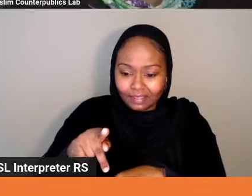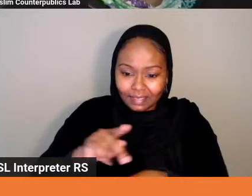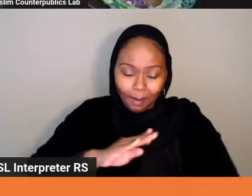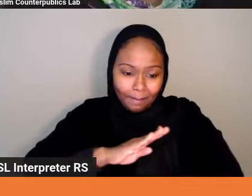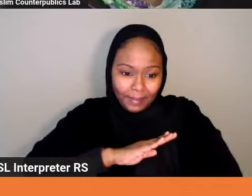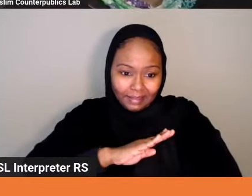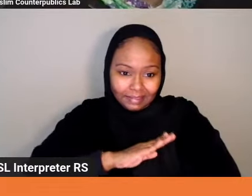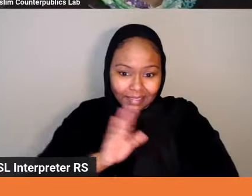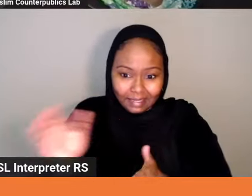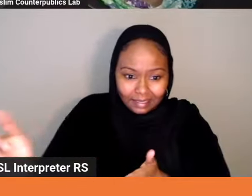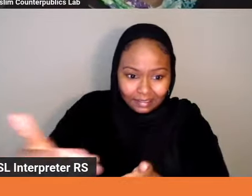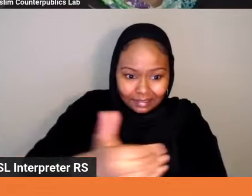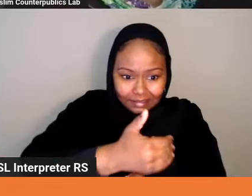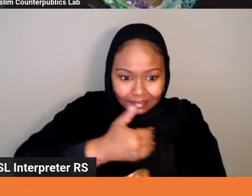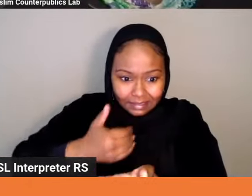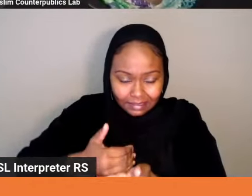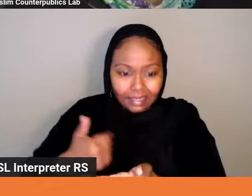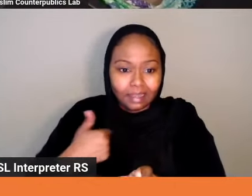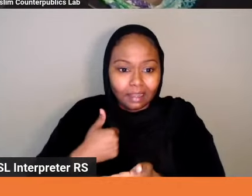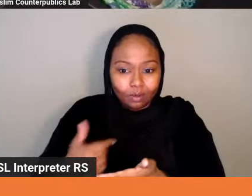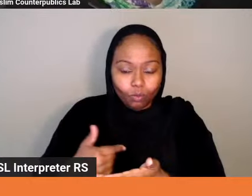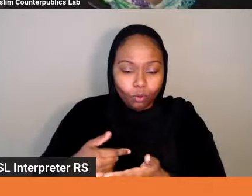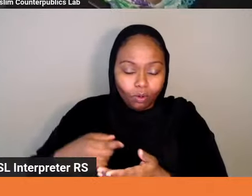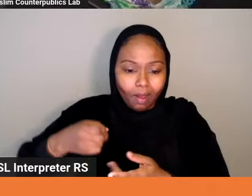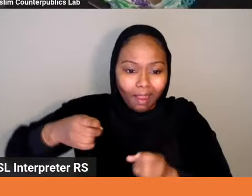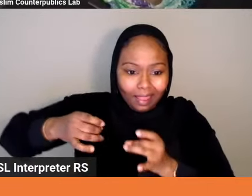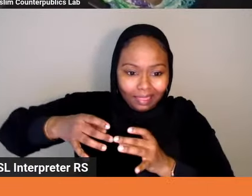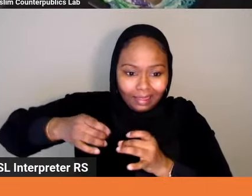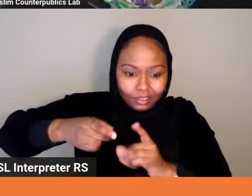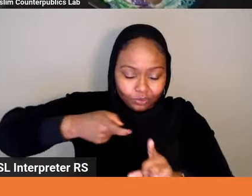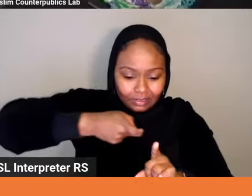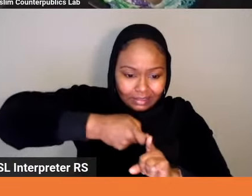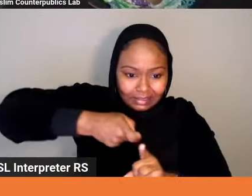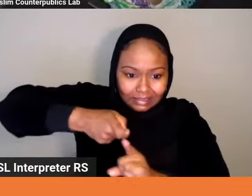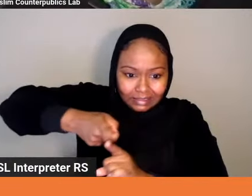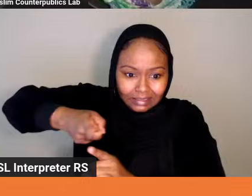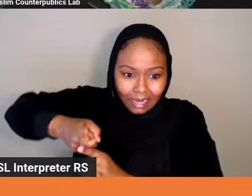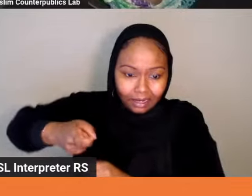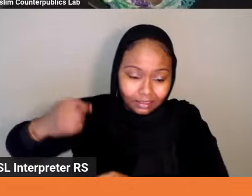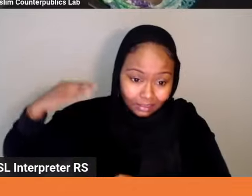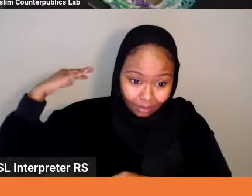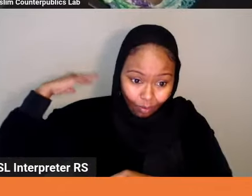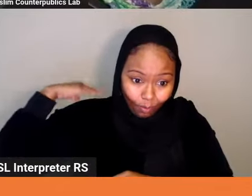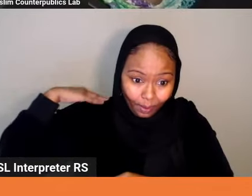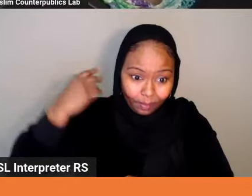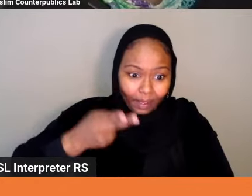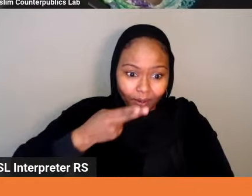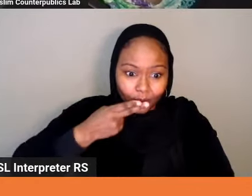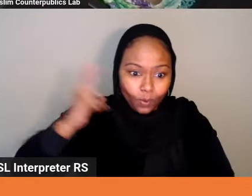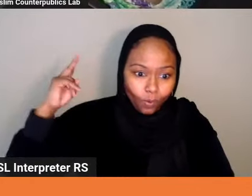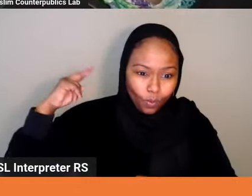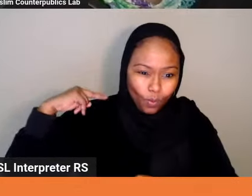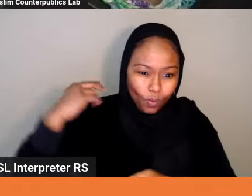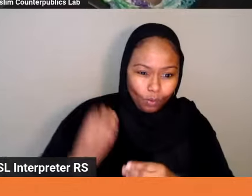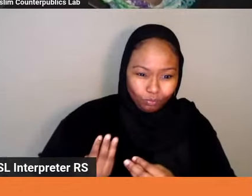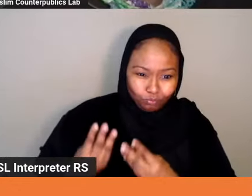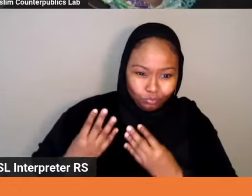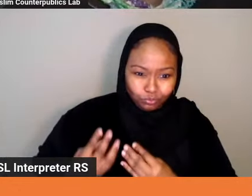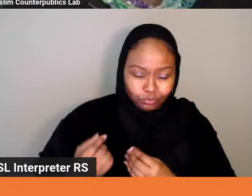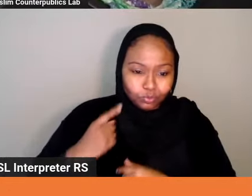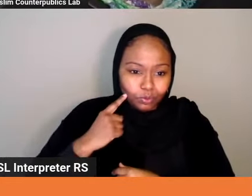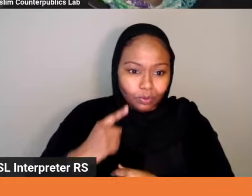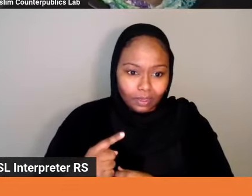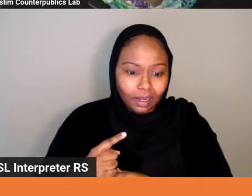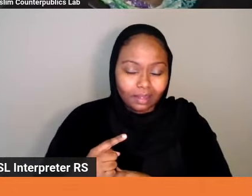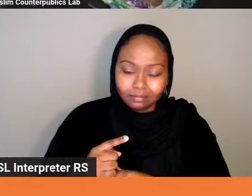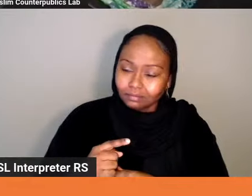shocks, cigarette burns on their necks and backs, sleep deprivation, and denial of access to bathrooms. Just as the